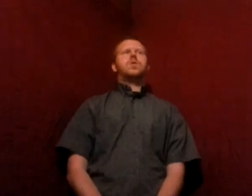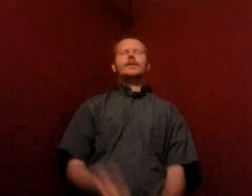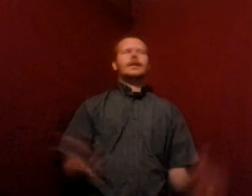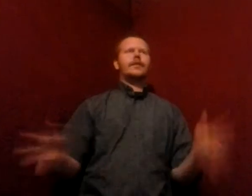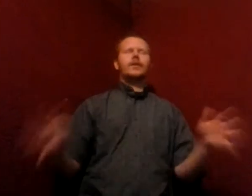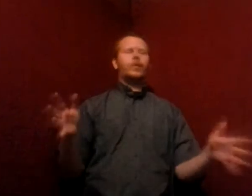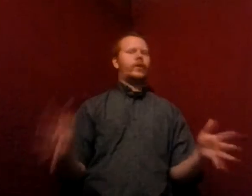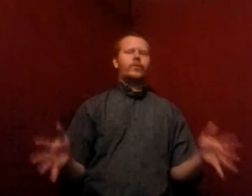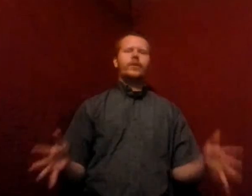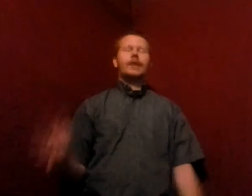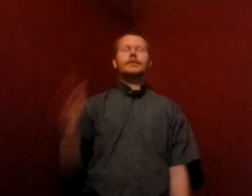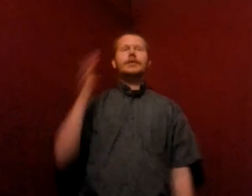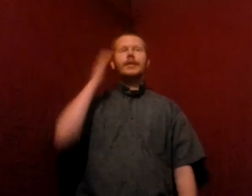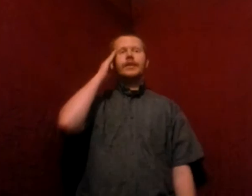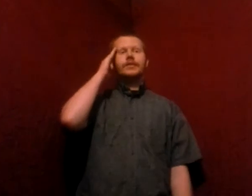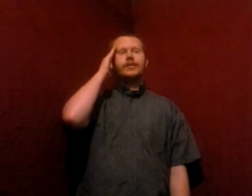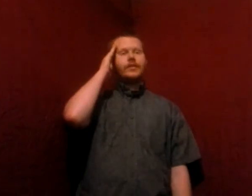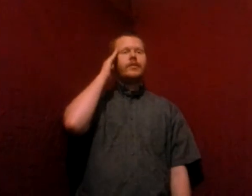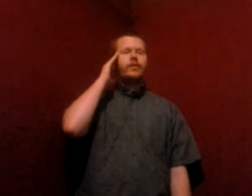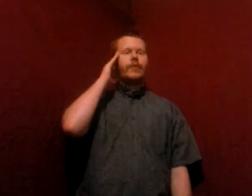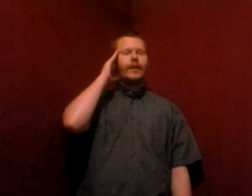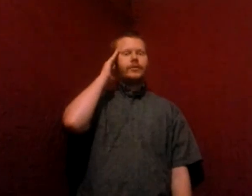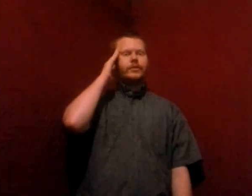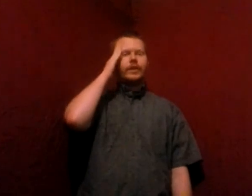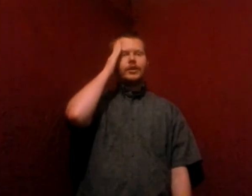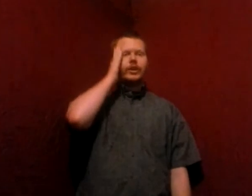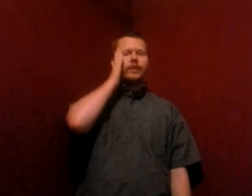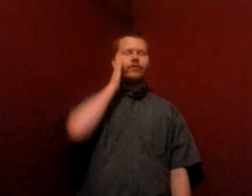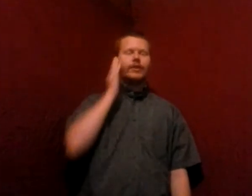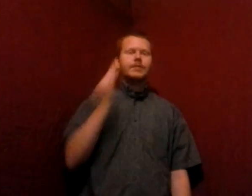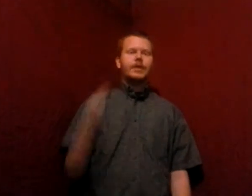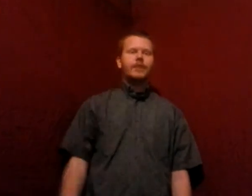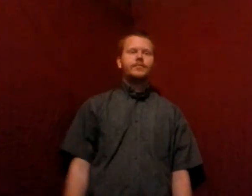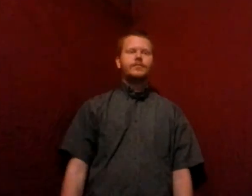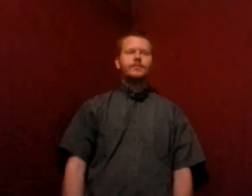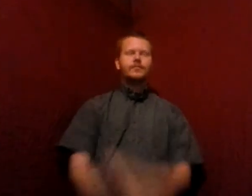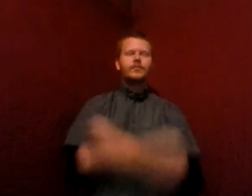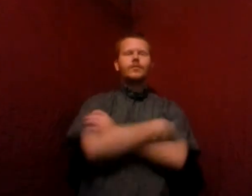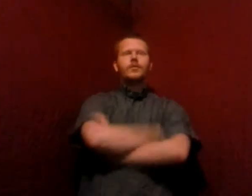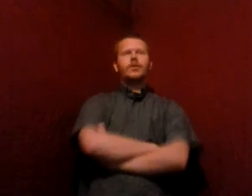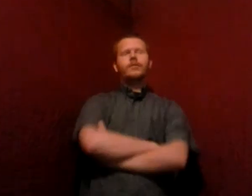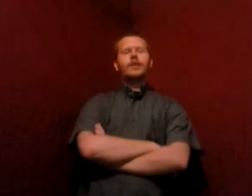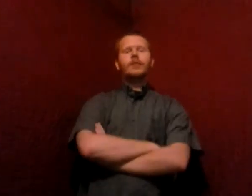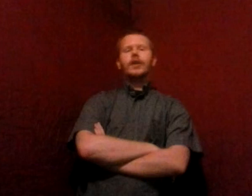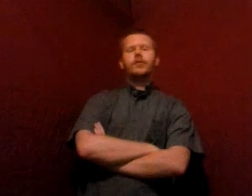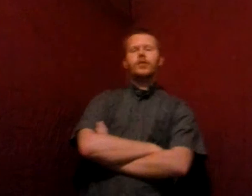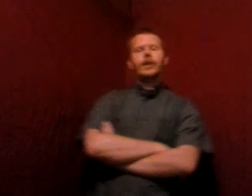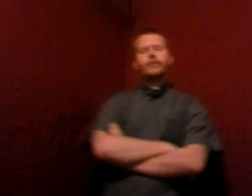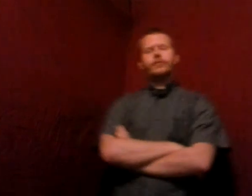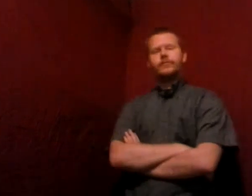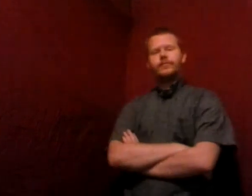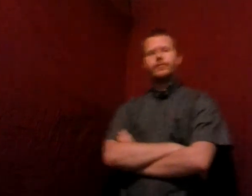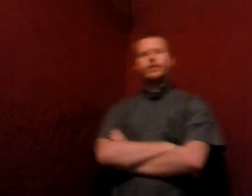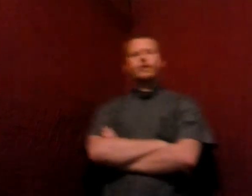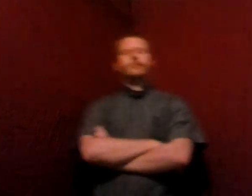i will say anything weird or anything i'll just say that that duck chicken freaks me out oh freddie and bonnie were okay you know